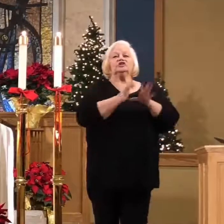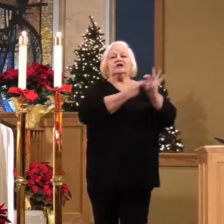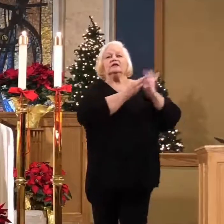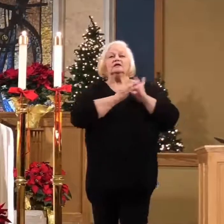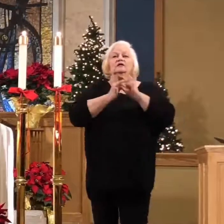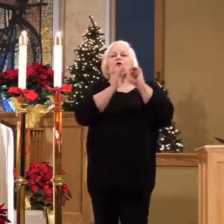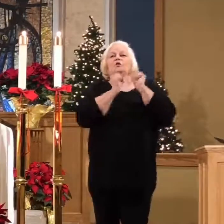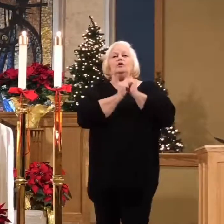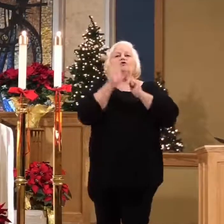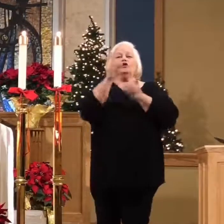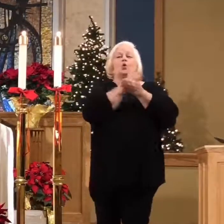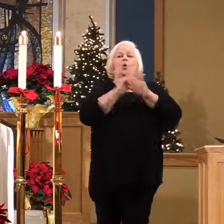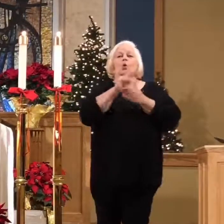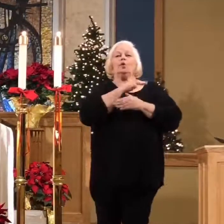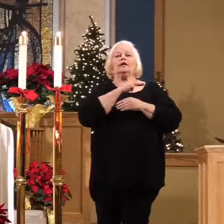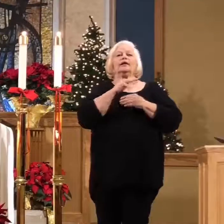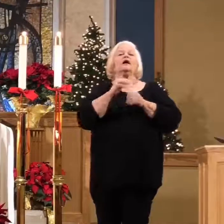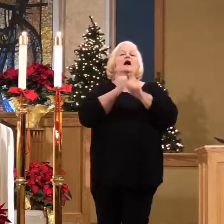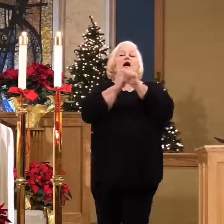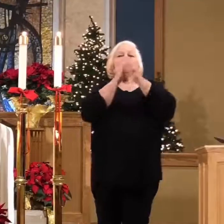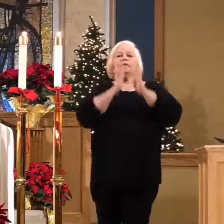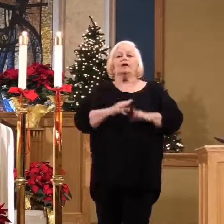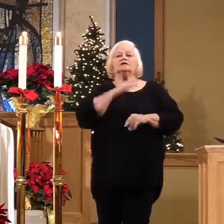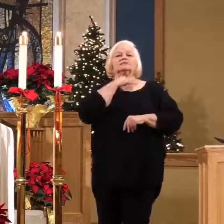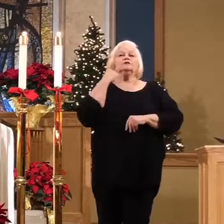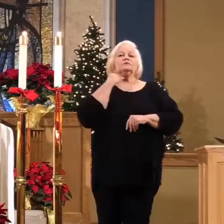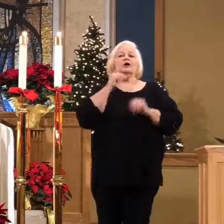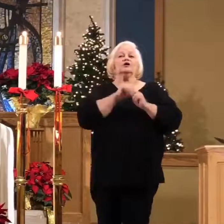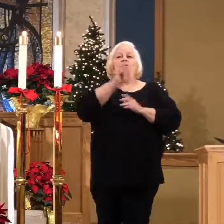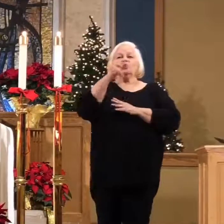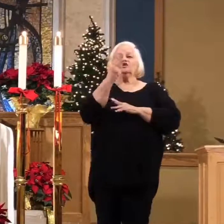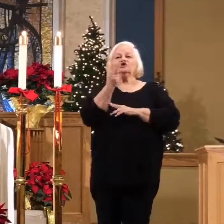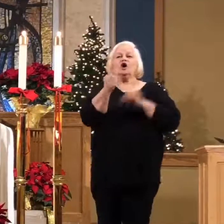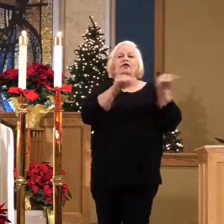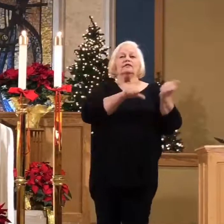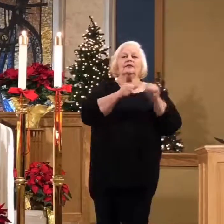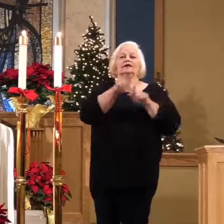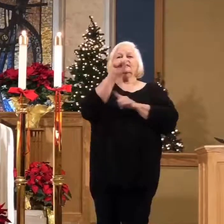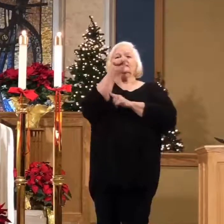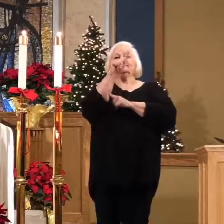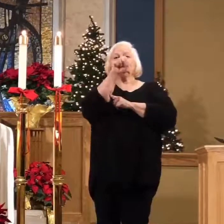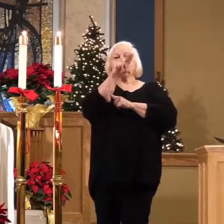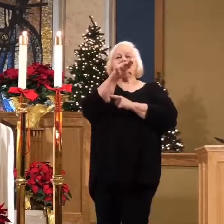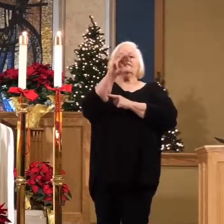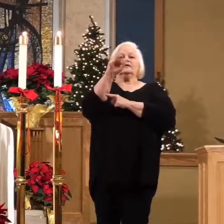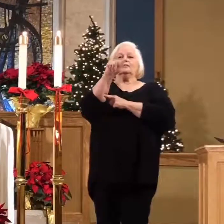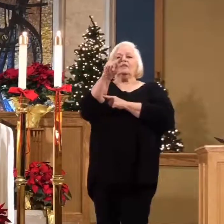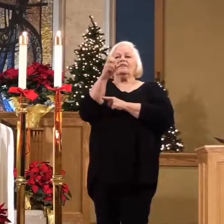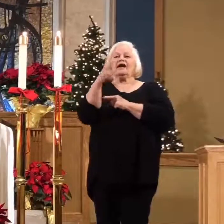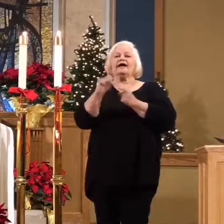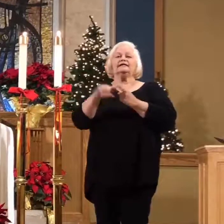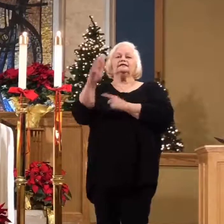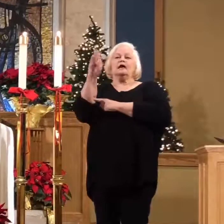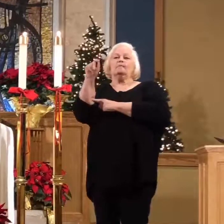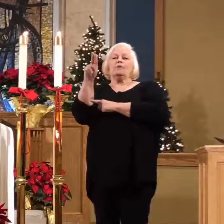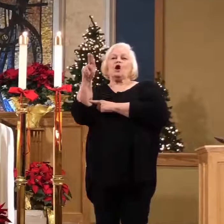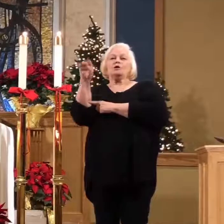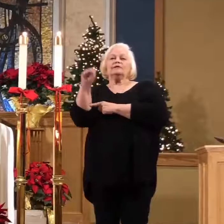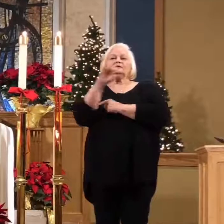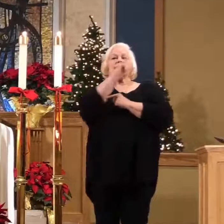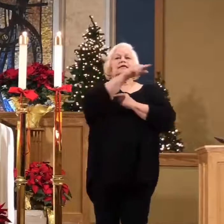and martyrs, with John the Baptist, Stephen, Matthias, Barnabas, Ignatius,